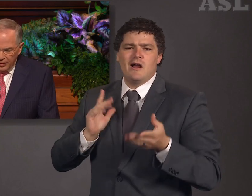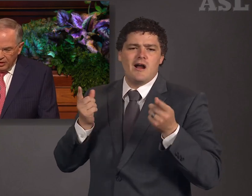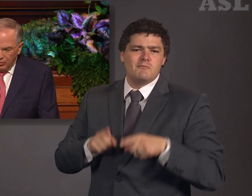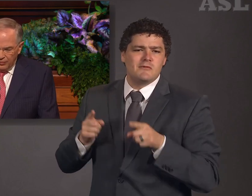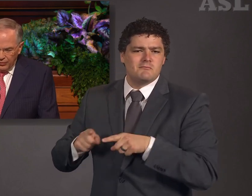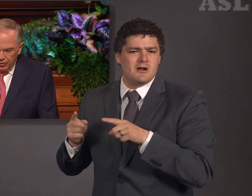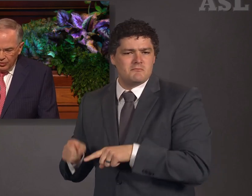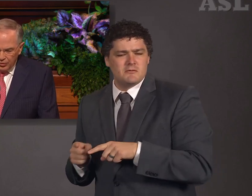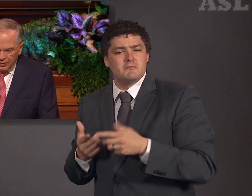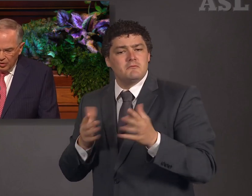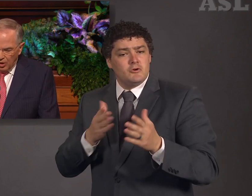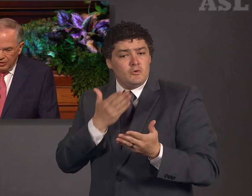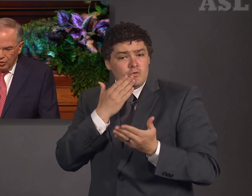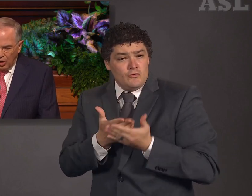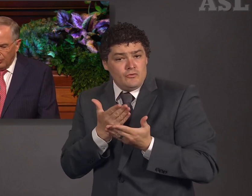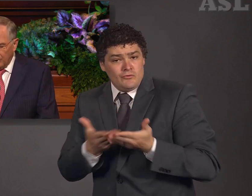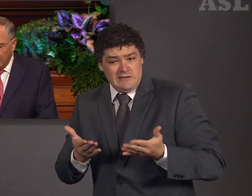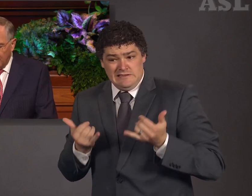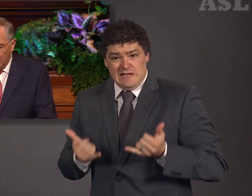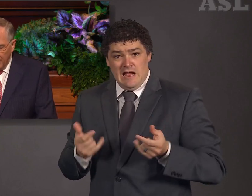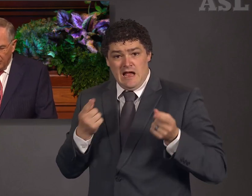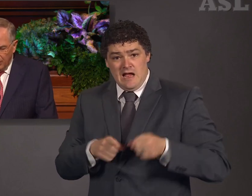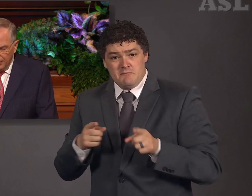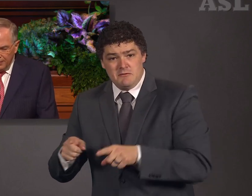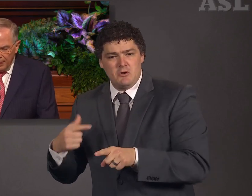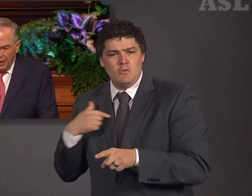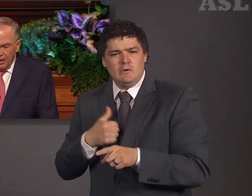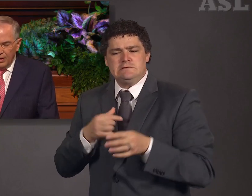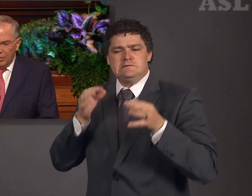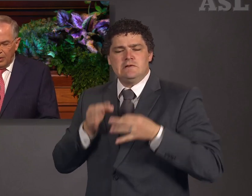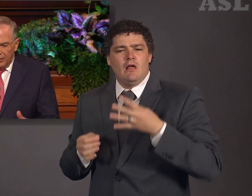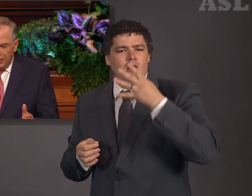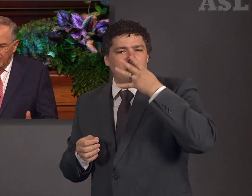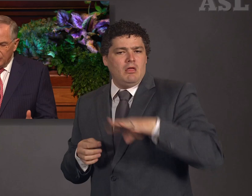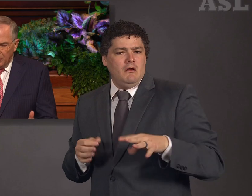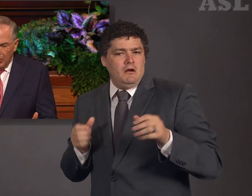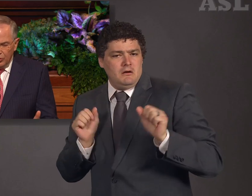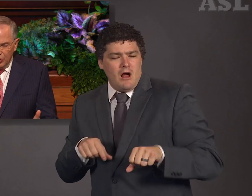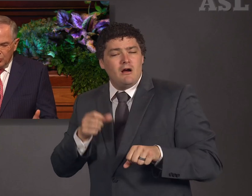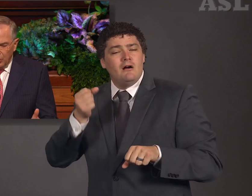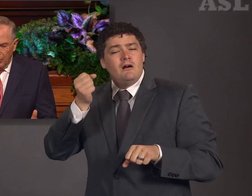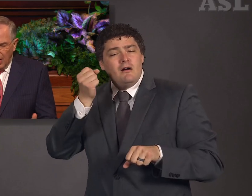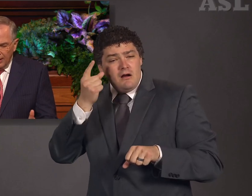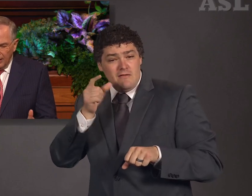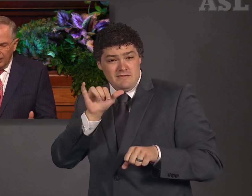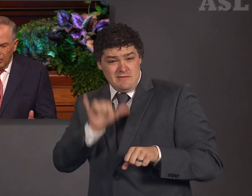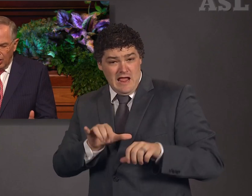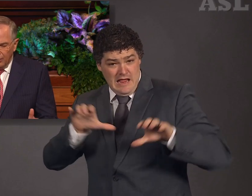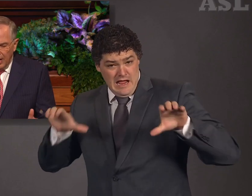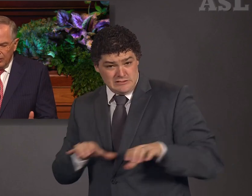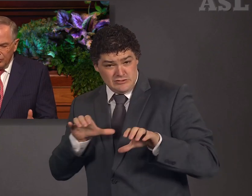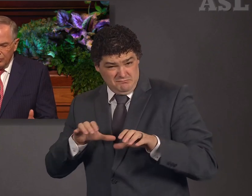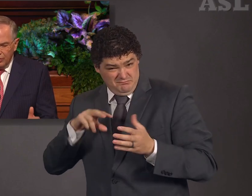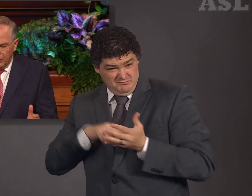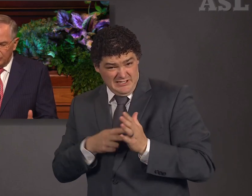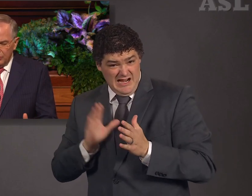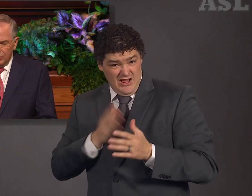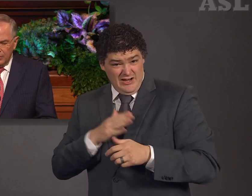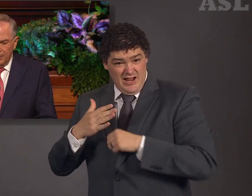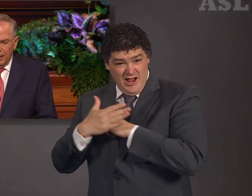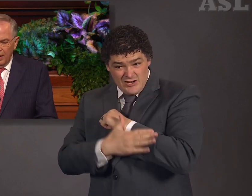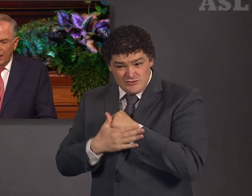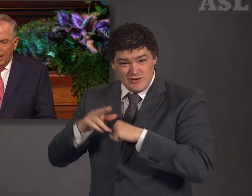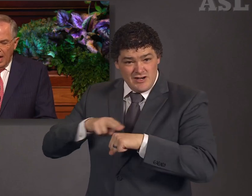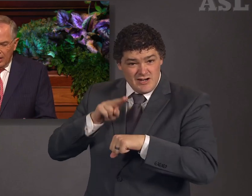were. We can refuse to acknowledge all the good going on. But these approaches will not heal our national